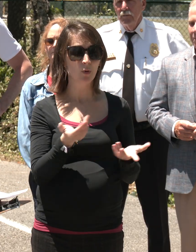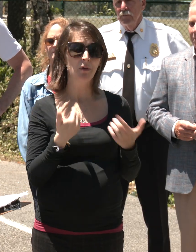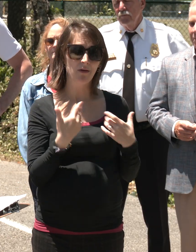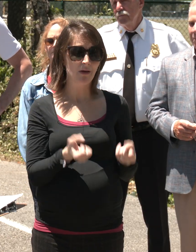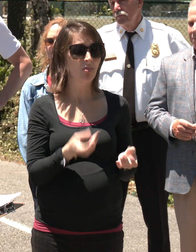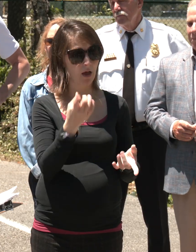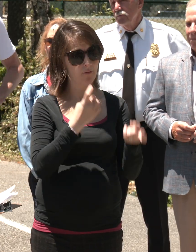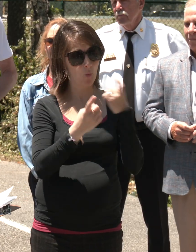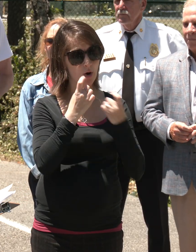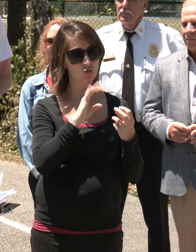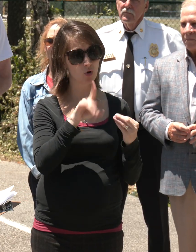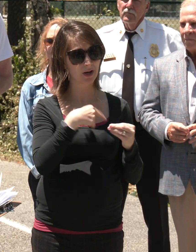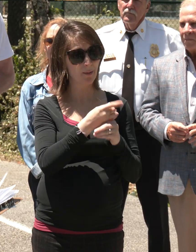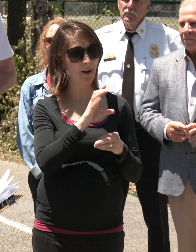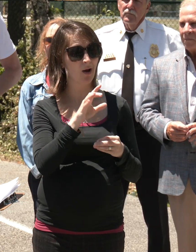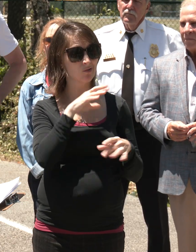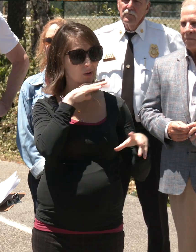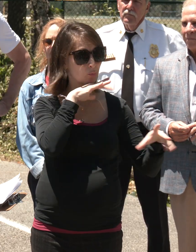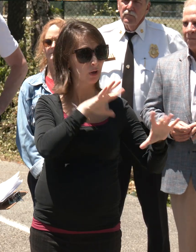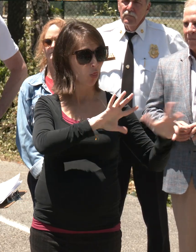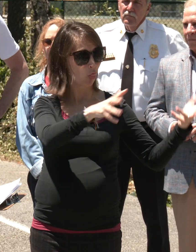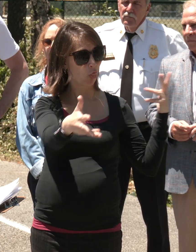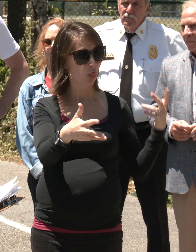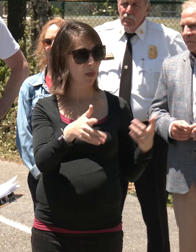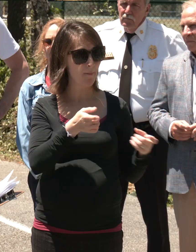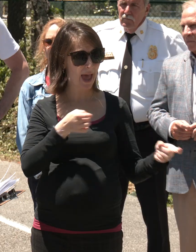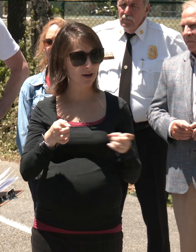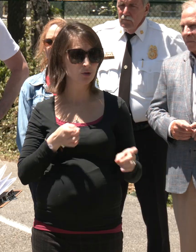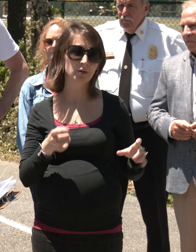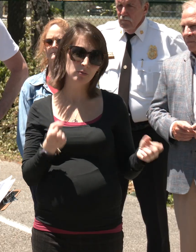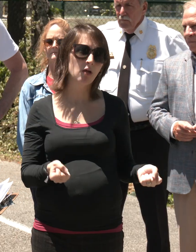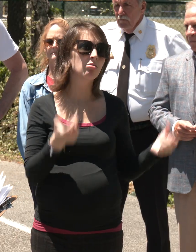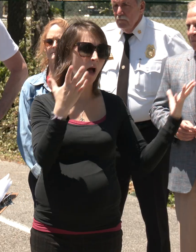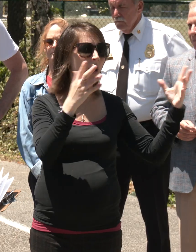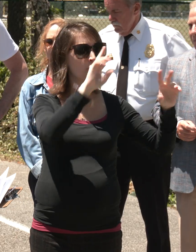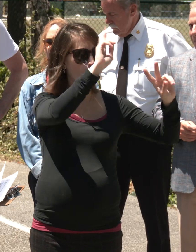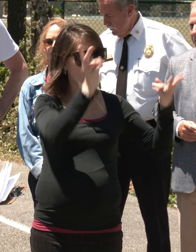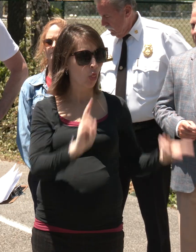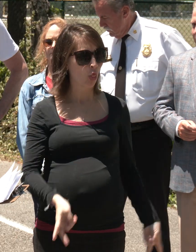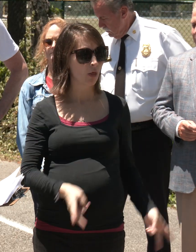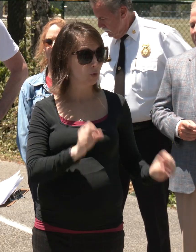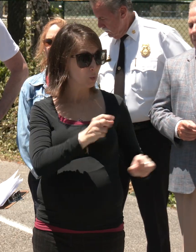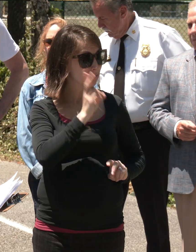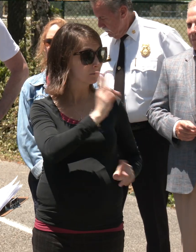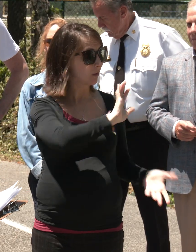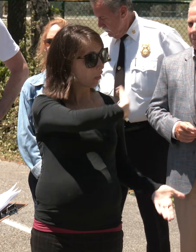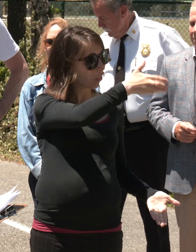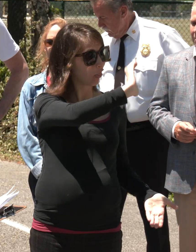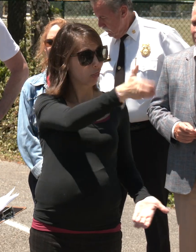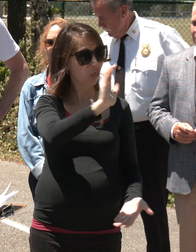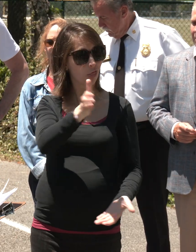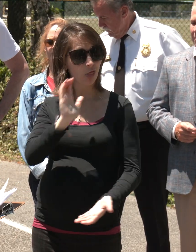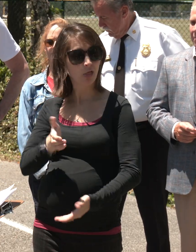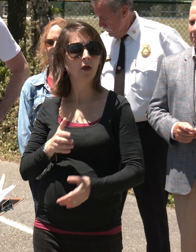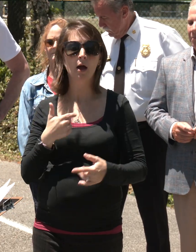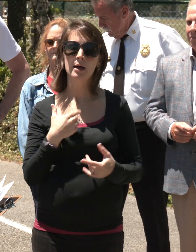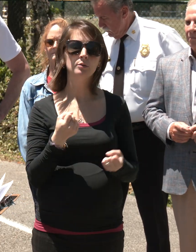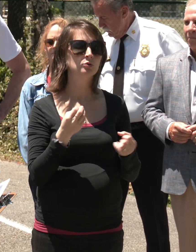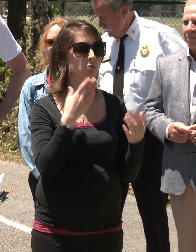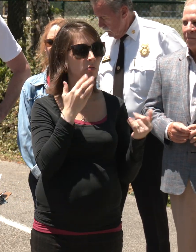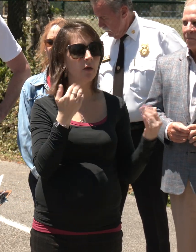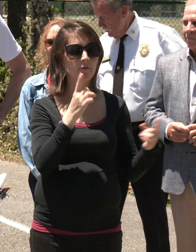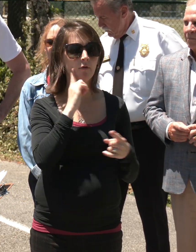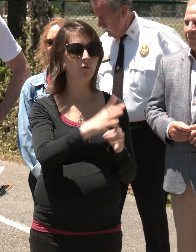of questions about debris management. There is an enormous amount of debris. You can see it piled up. I am so grateful to